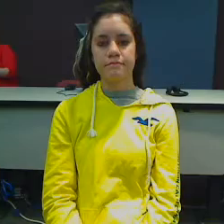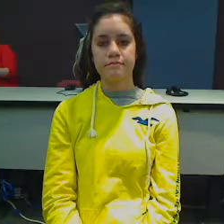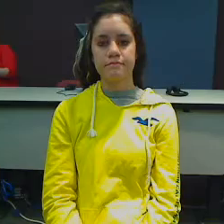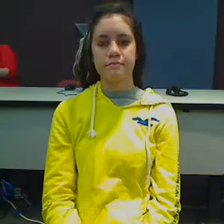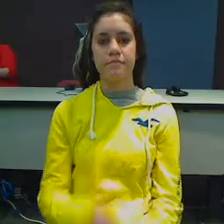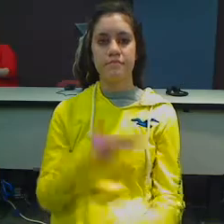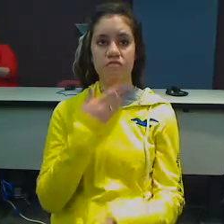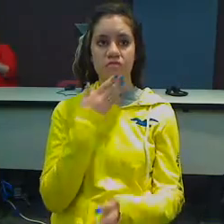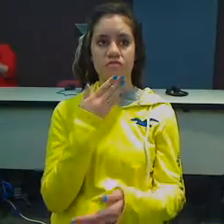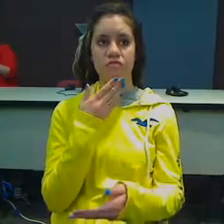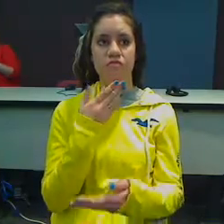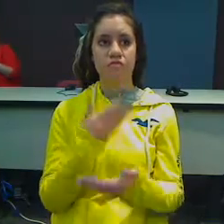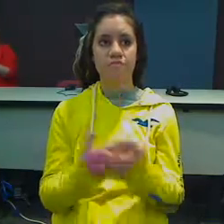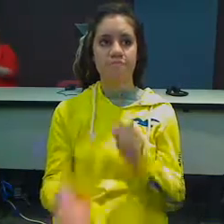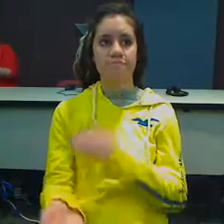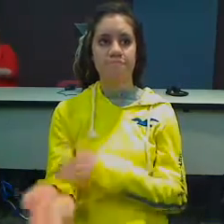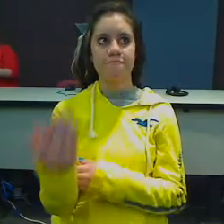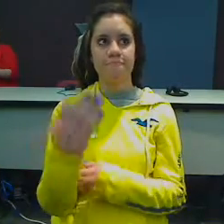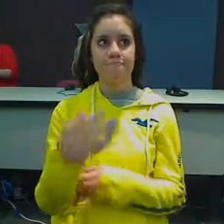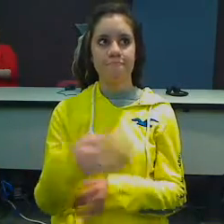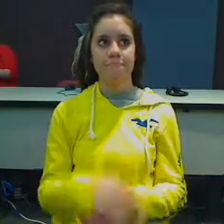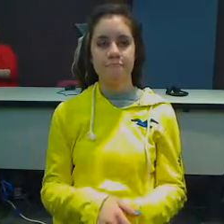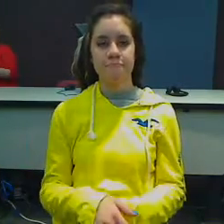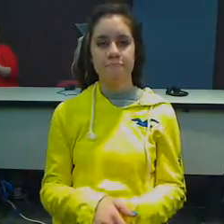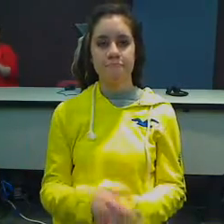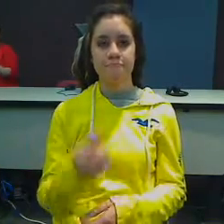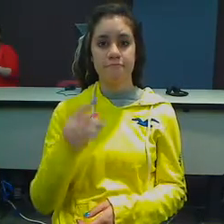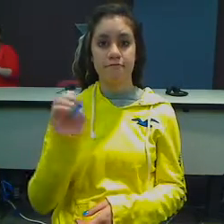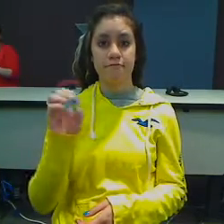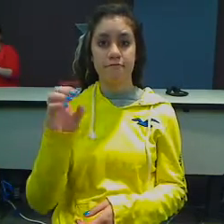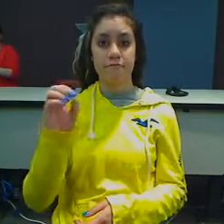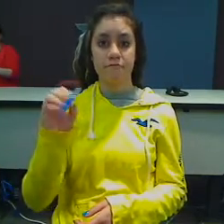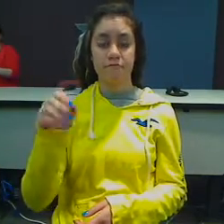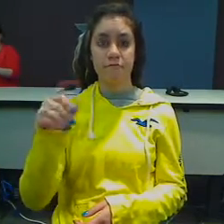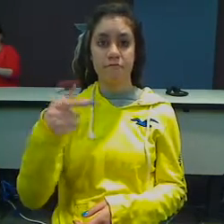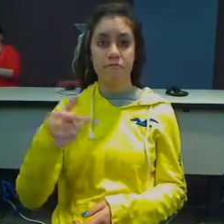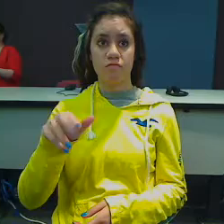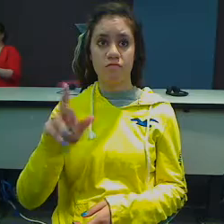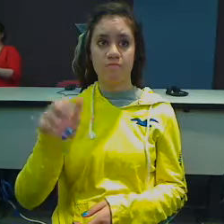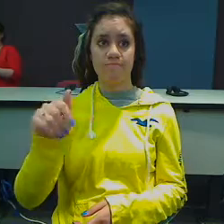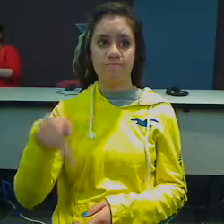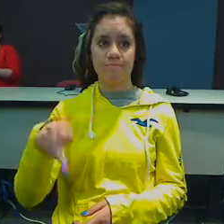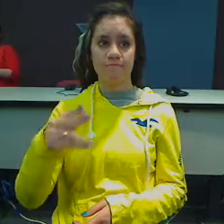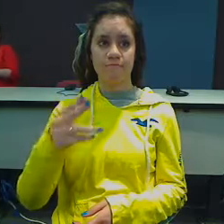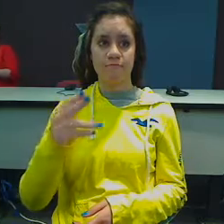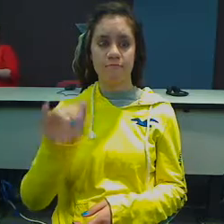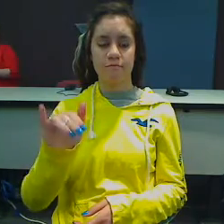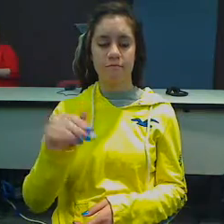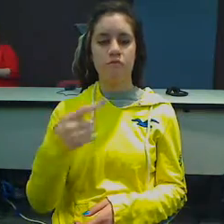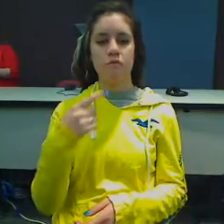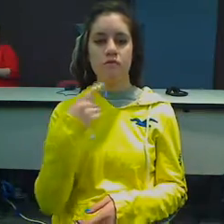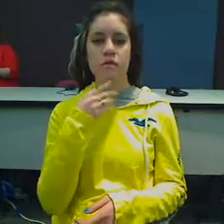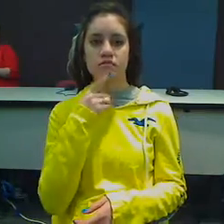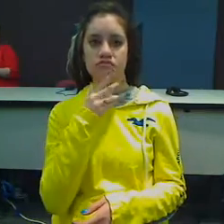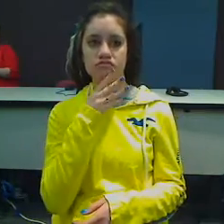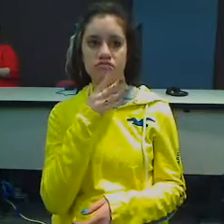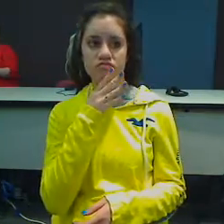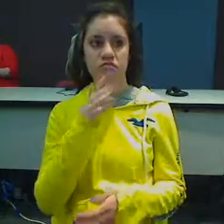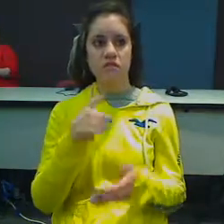of location. The great philosopher Immanuel Kant divided fields of